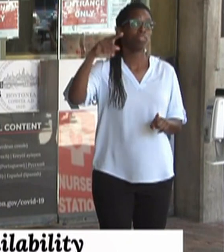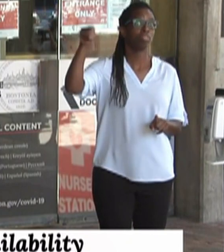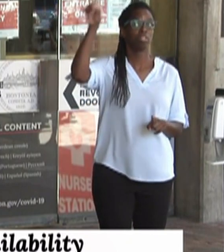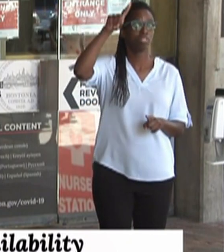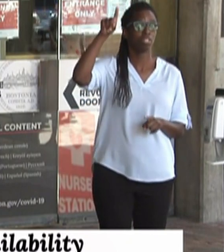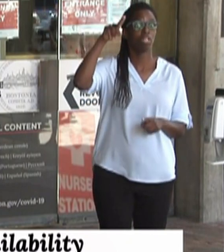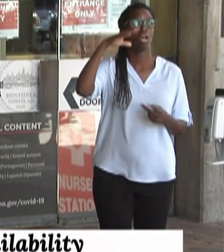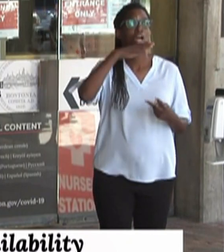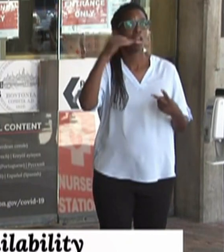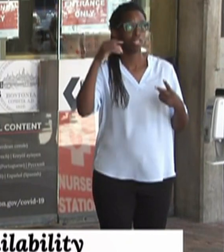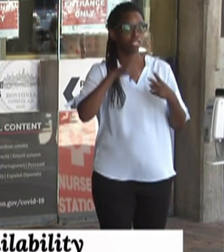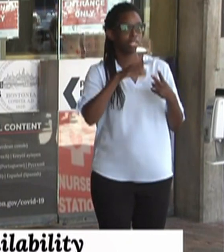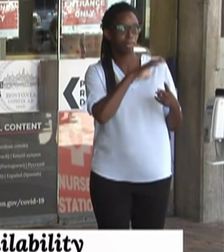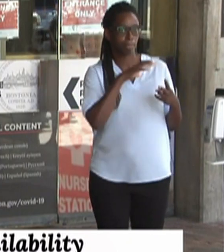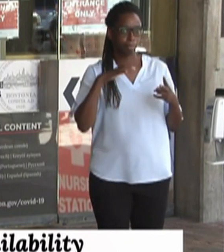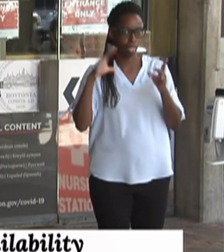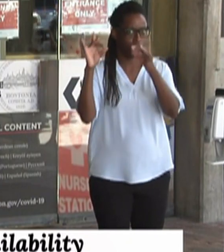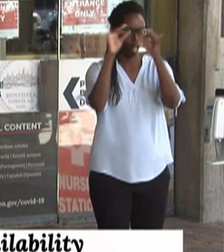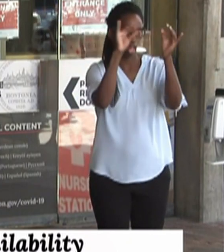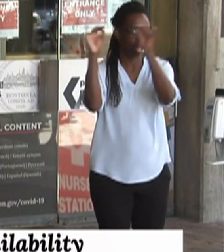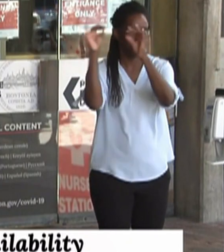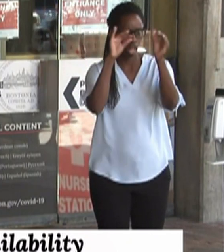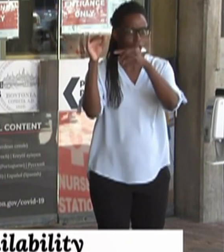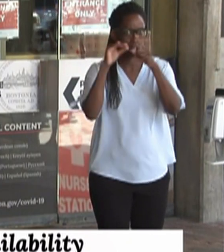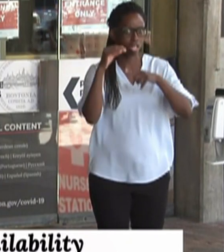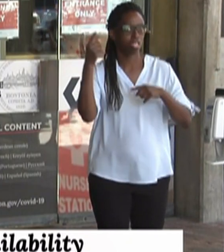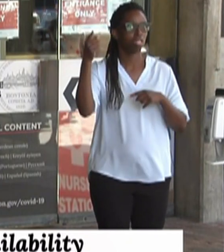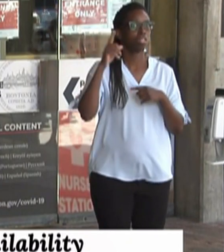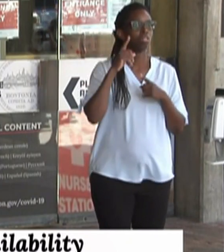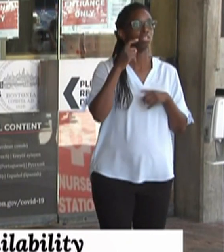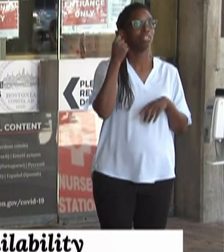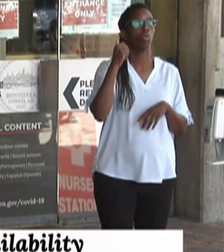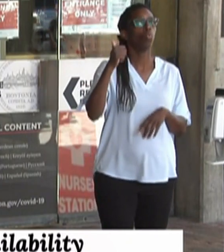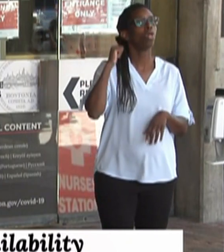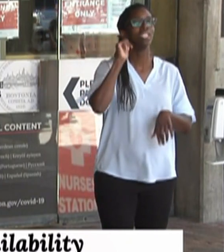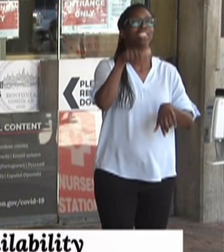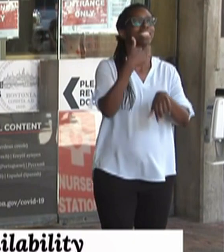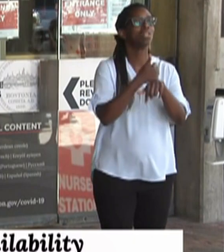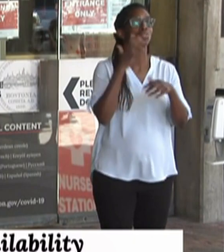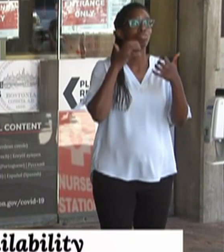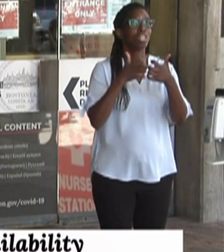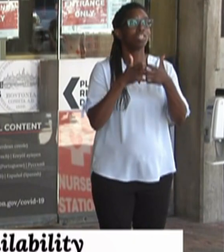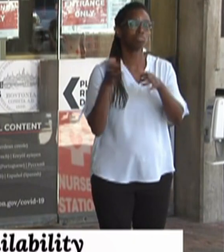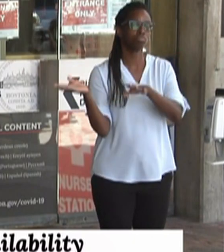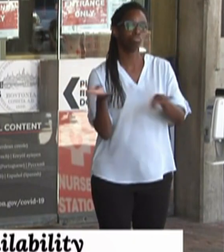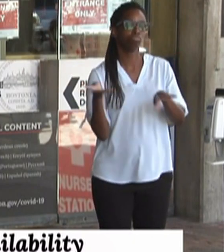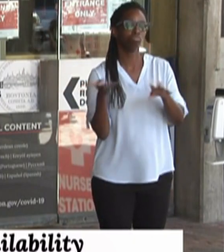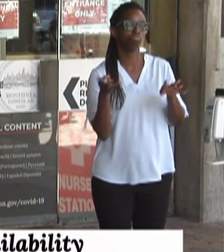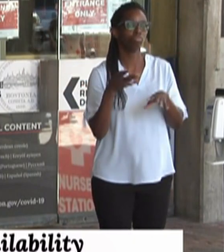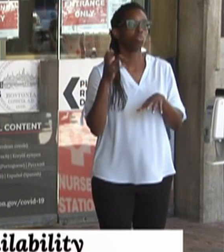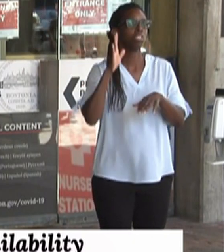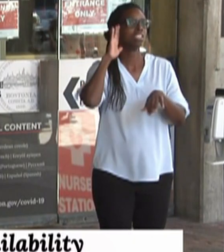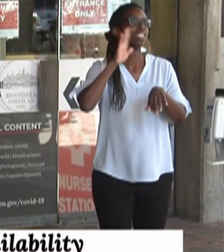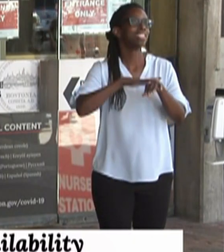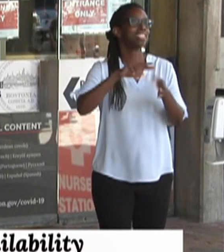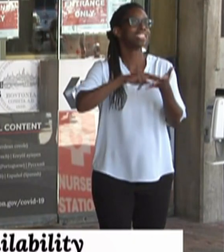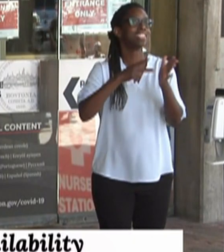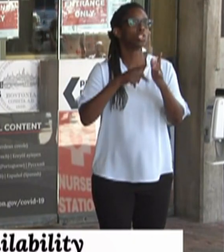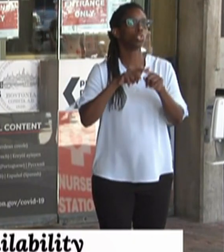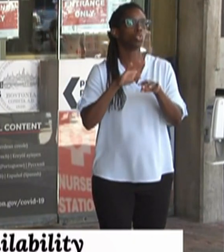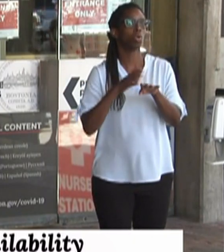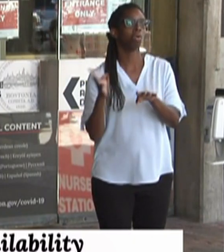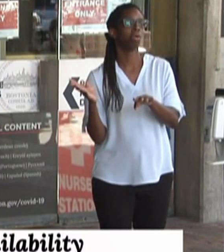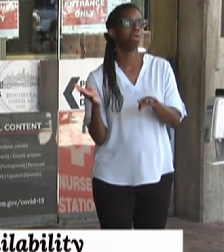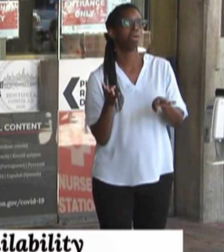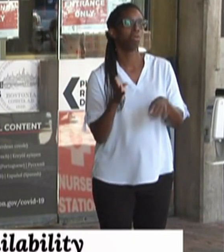machinery that he refused to put back in place, talking about making sure there's no delays in mail, talking about making sure they